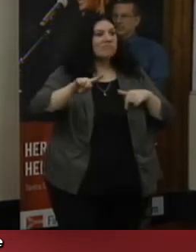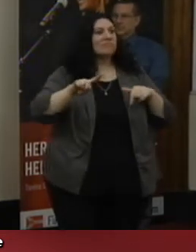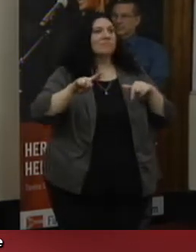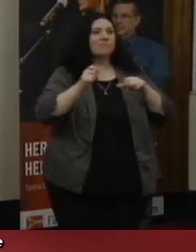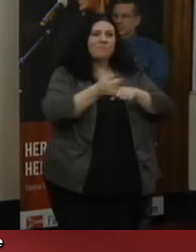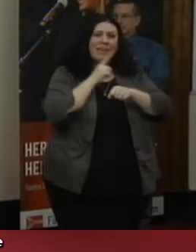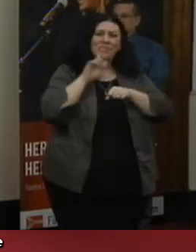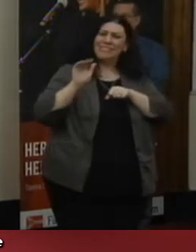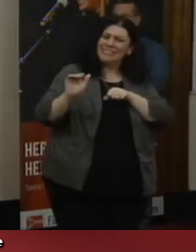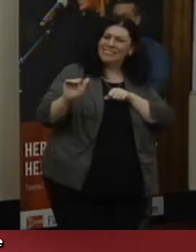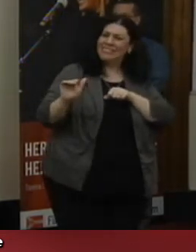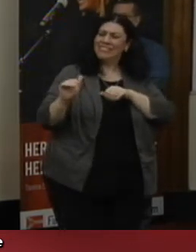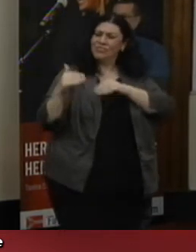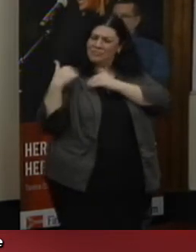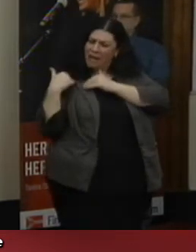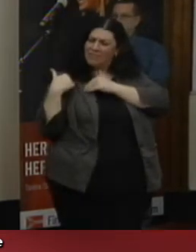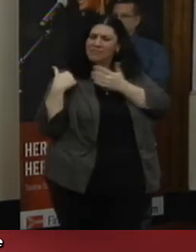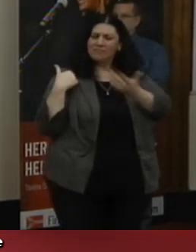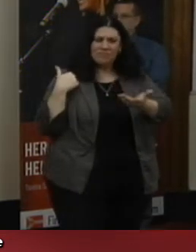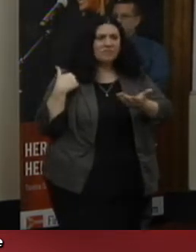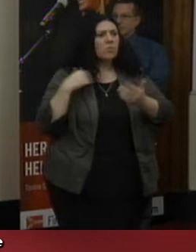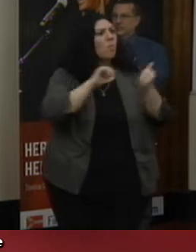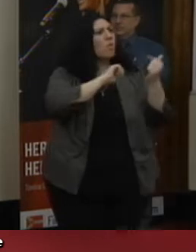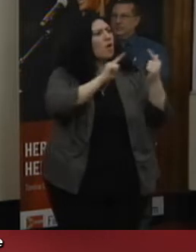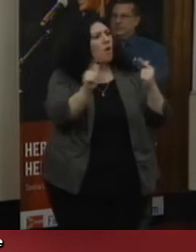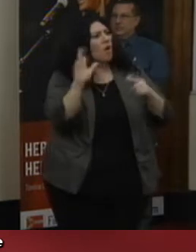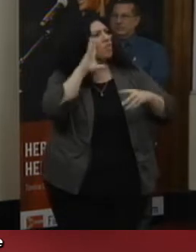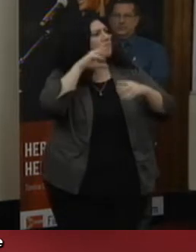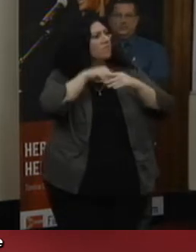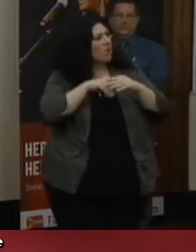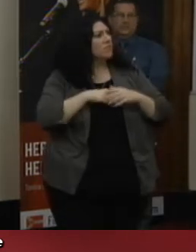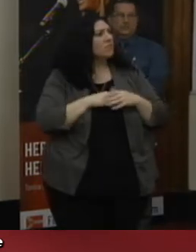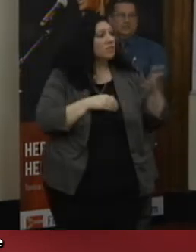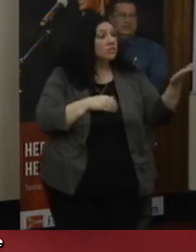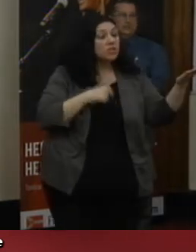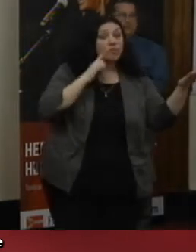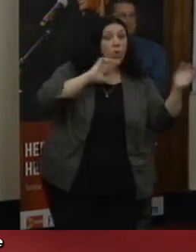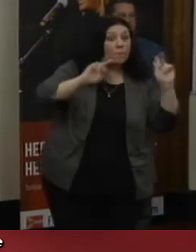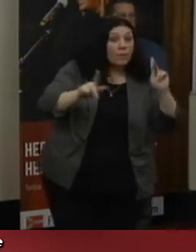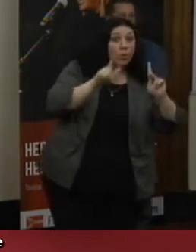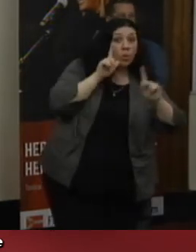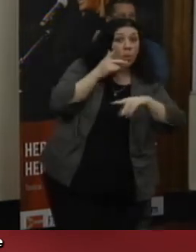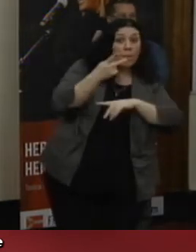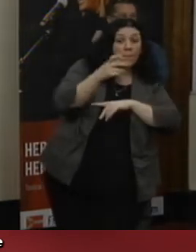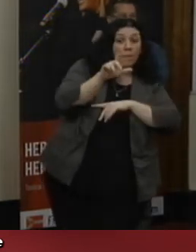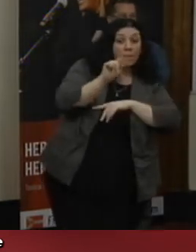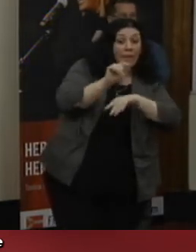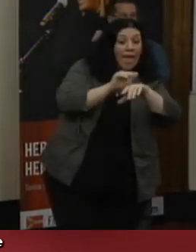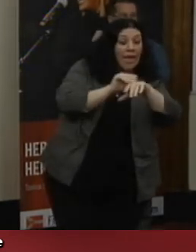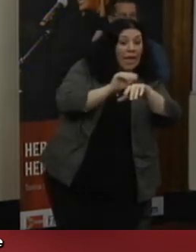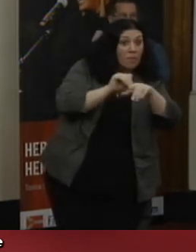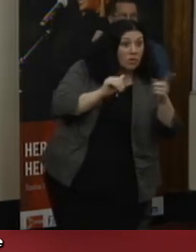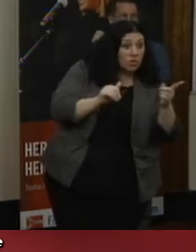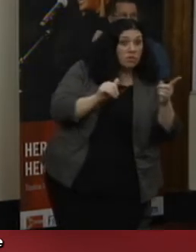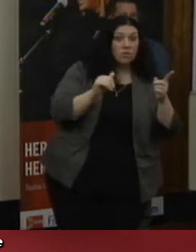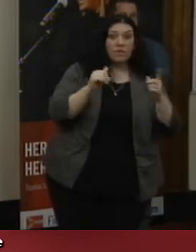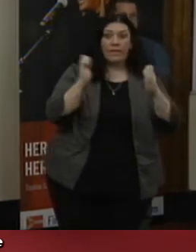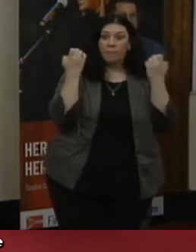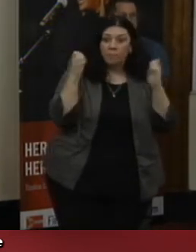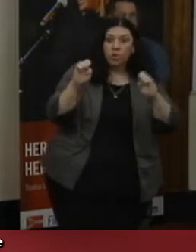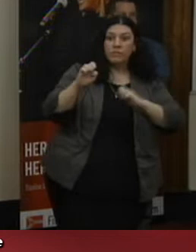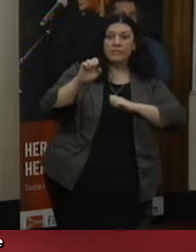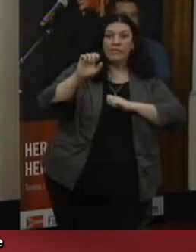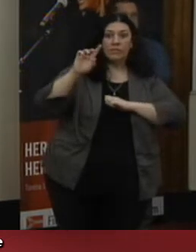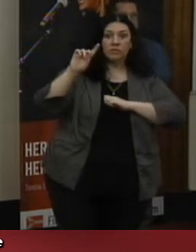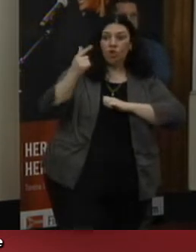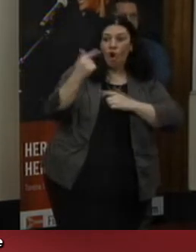members accountable, because we all have a part to play in this. Those who have pets, if some sort of emergency with your cat or your dog, and you need to